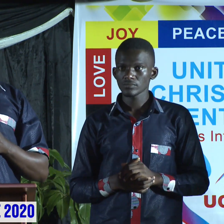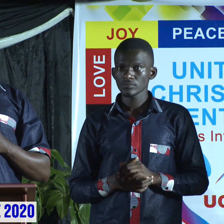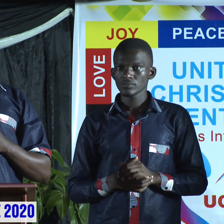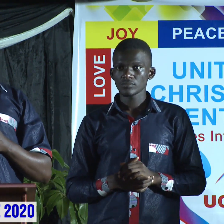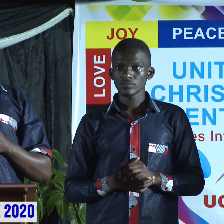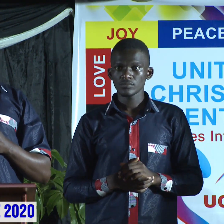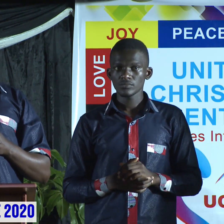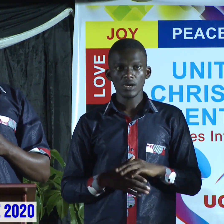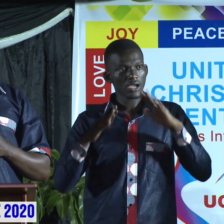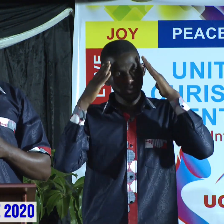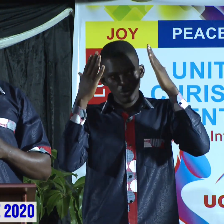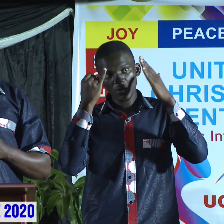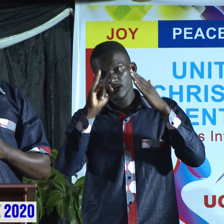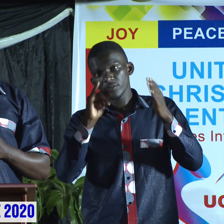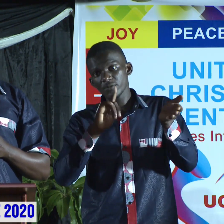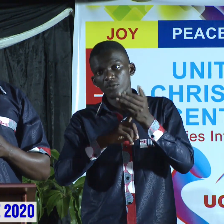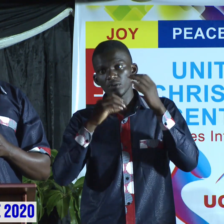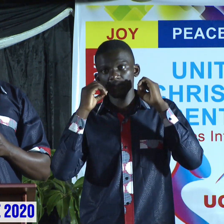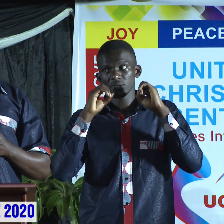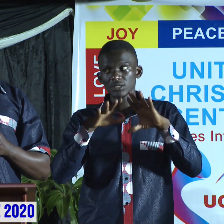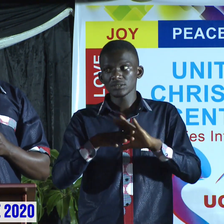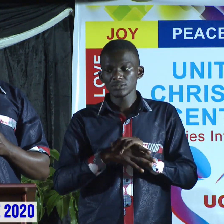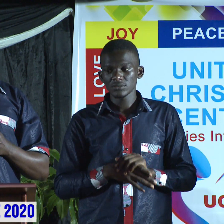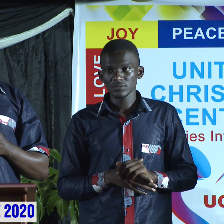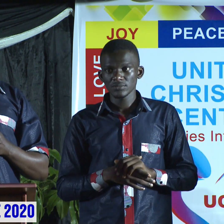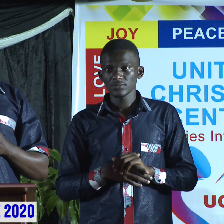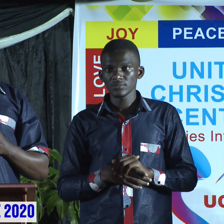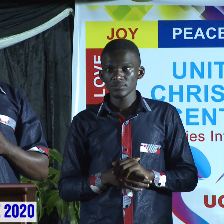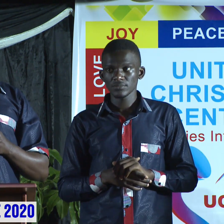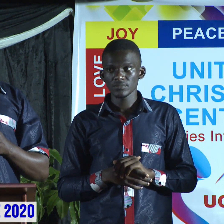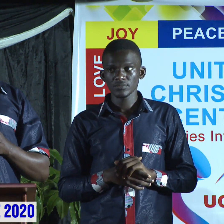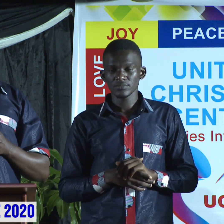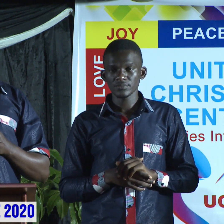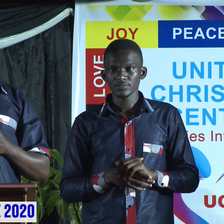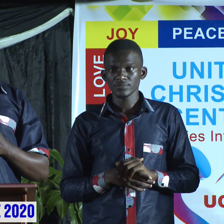Simanyo bo weredwo mukisa. I don't know whether you have been blessed.